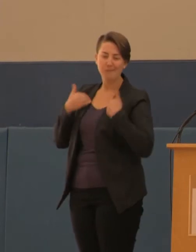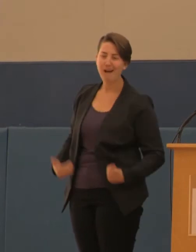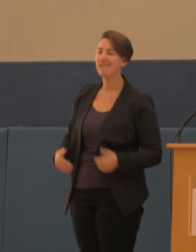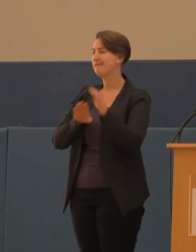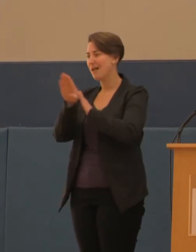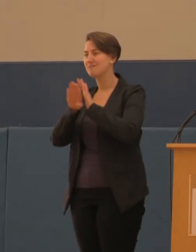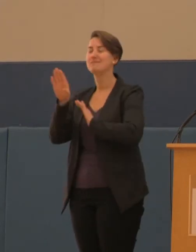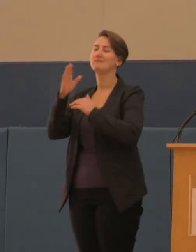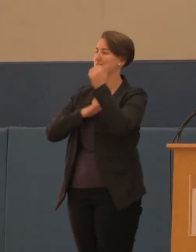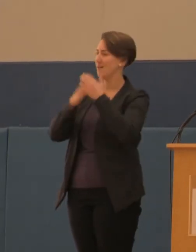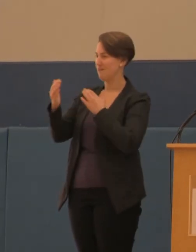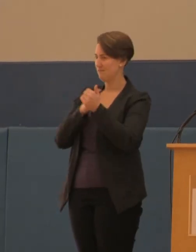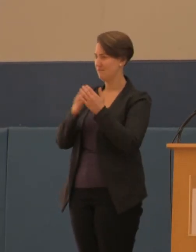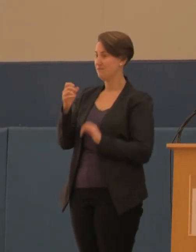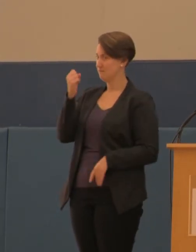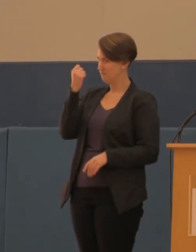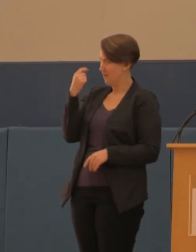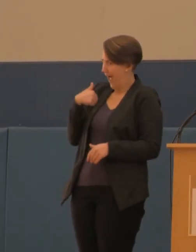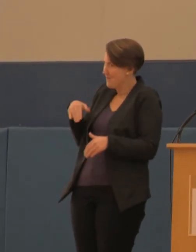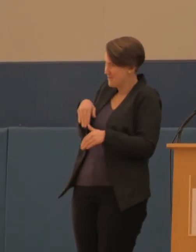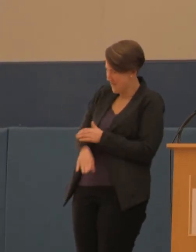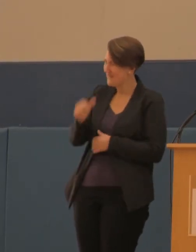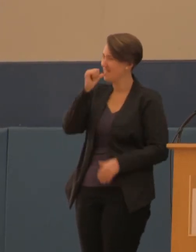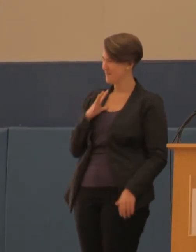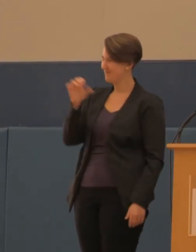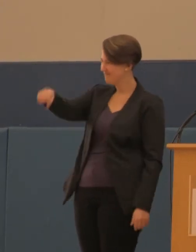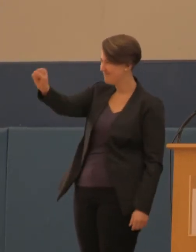developed. So yes, I was born this way.